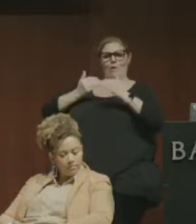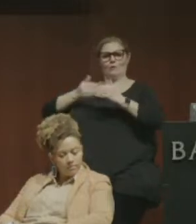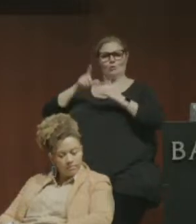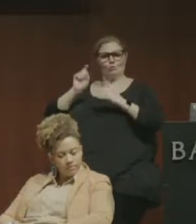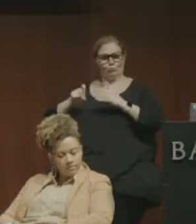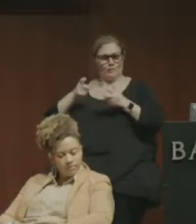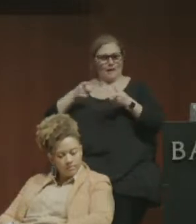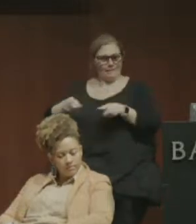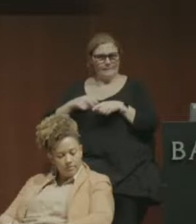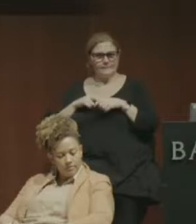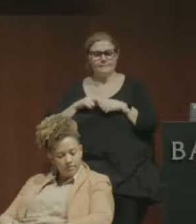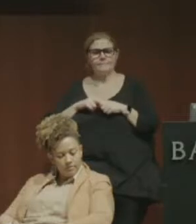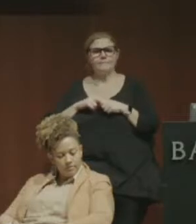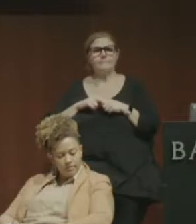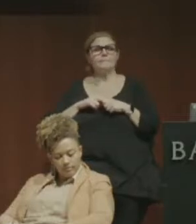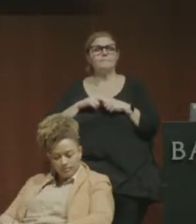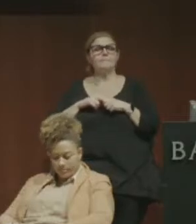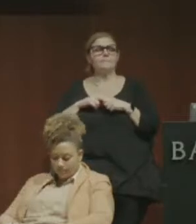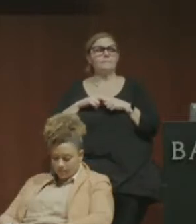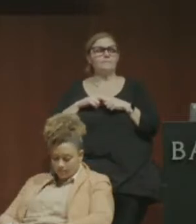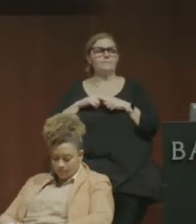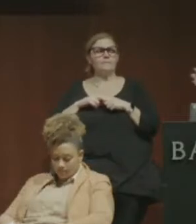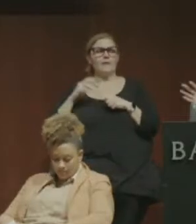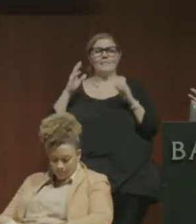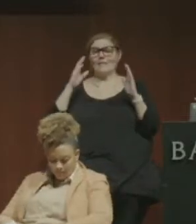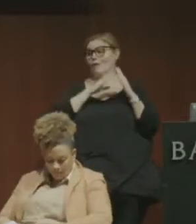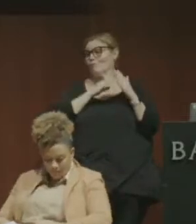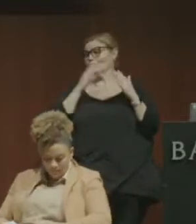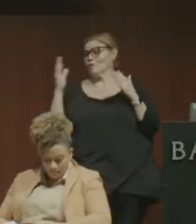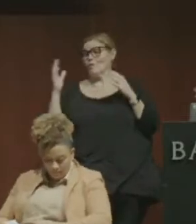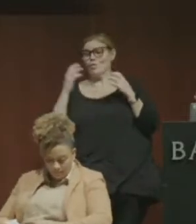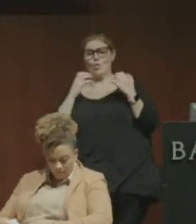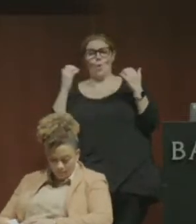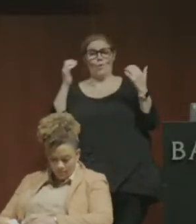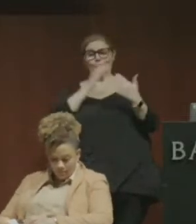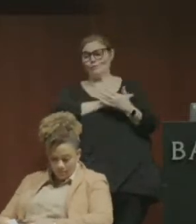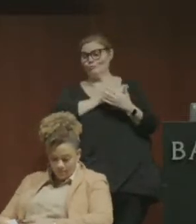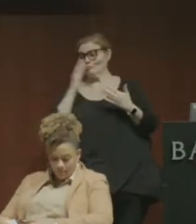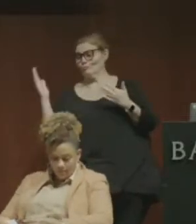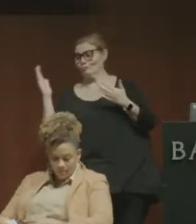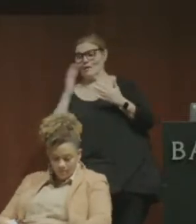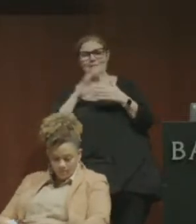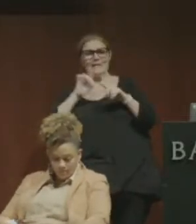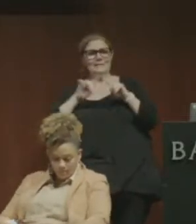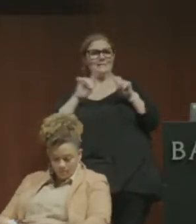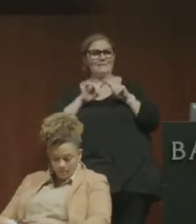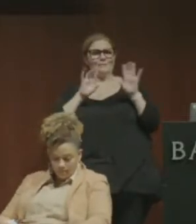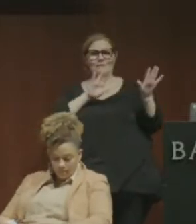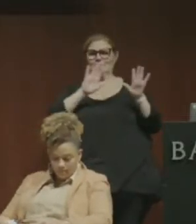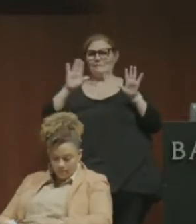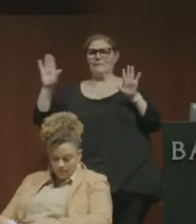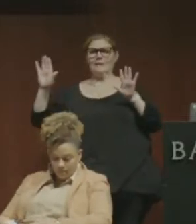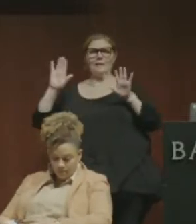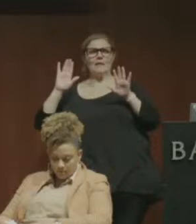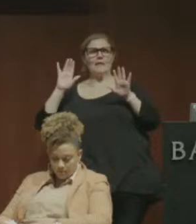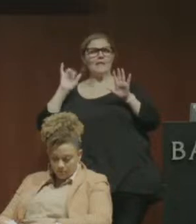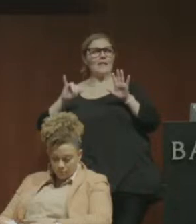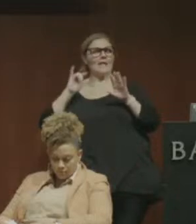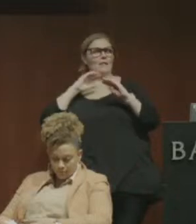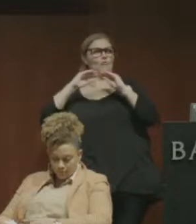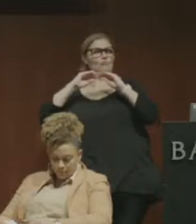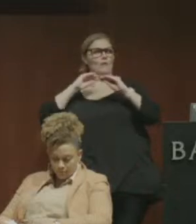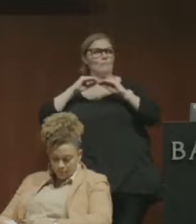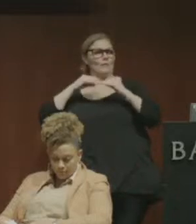could unfold. And the range in the audience held a different set of stakes in the